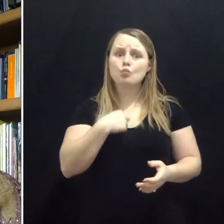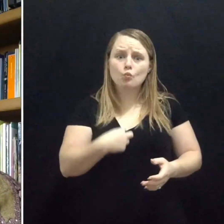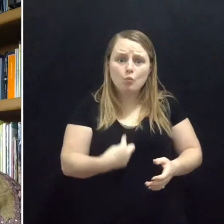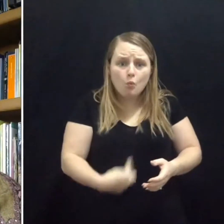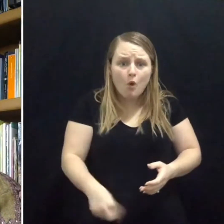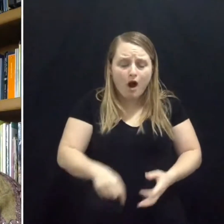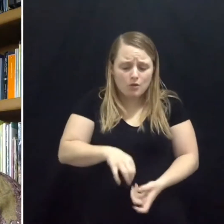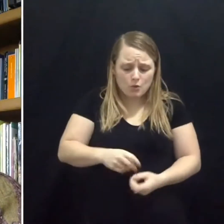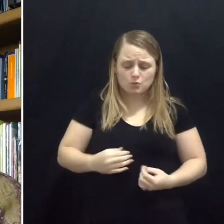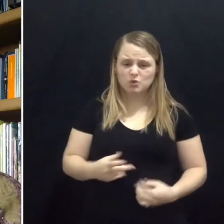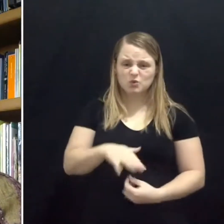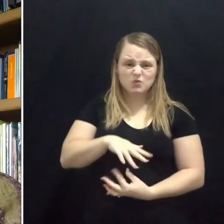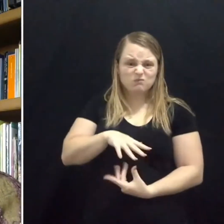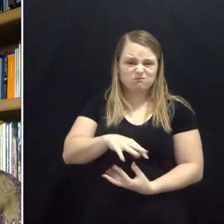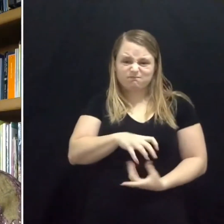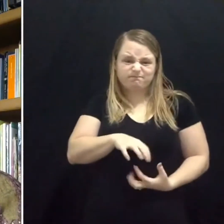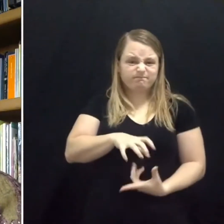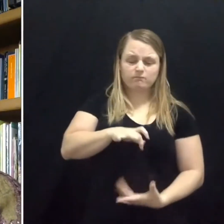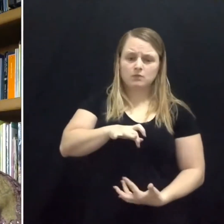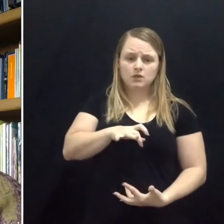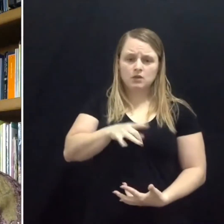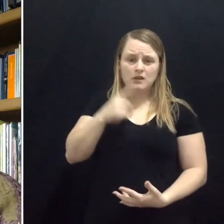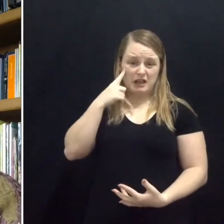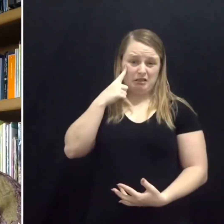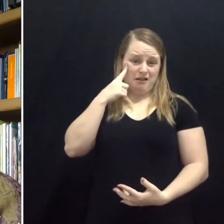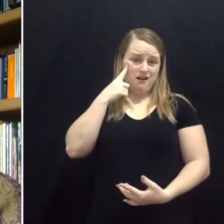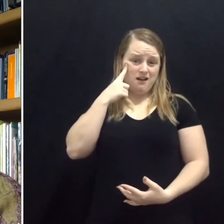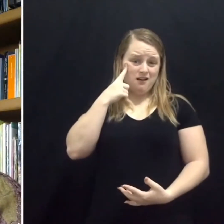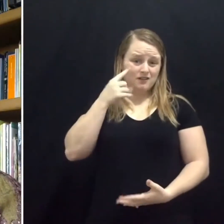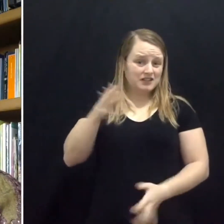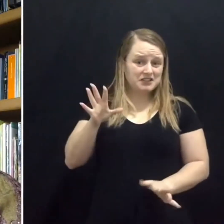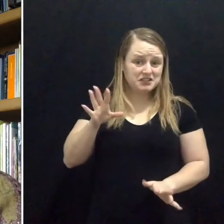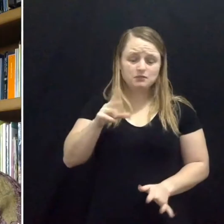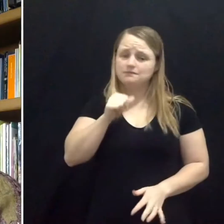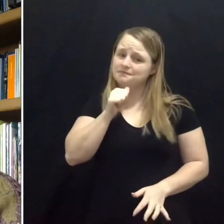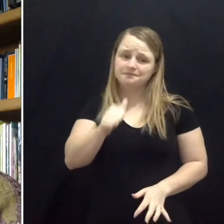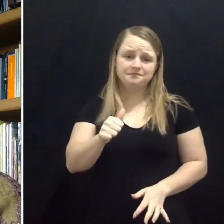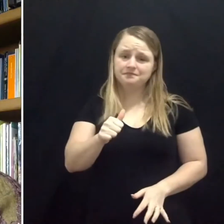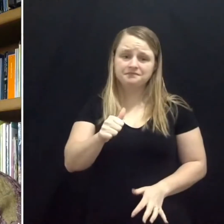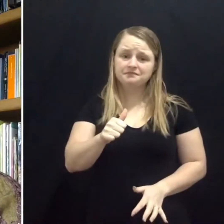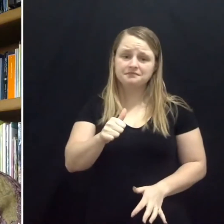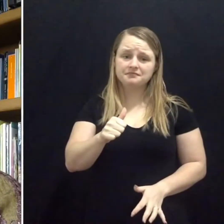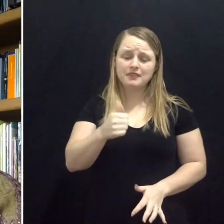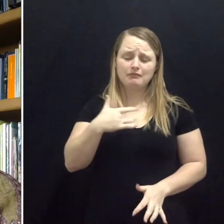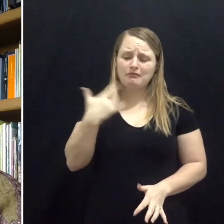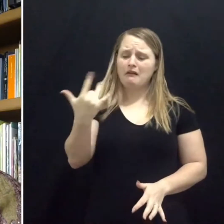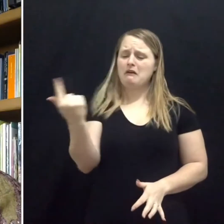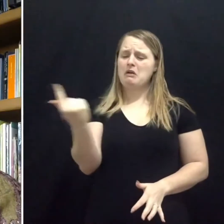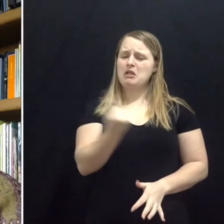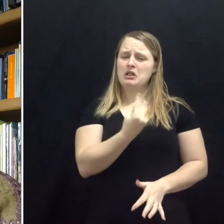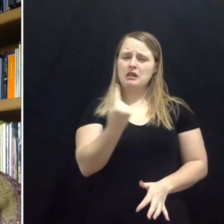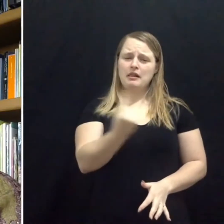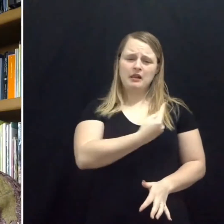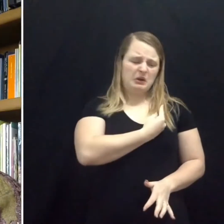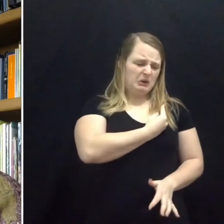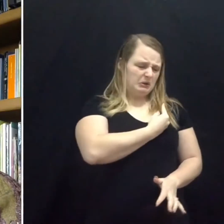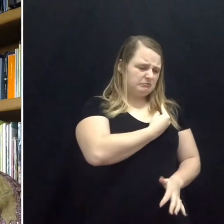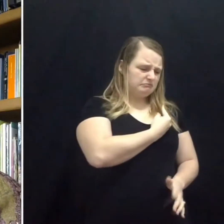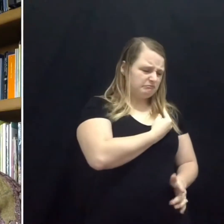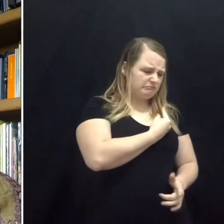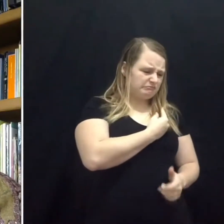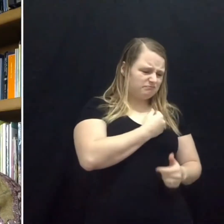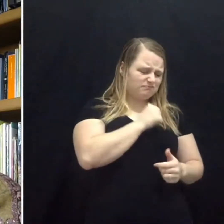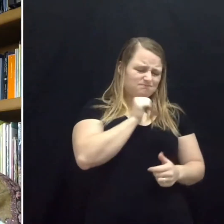He'd swallowed a storm with no thought to the cost. He'd felt all alone. He'd tumbled